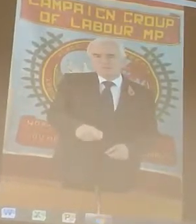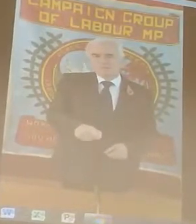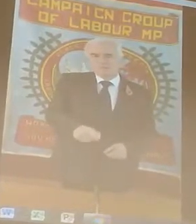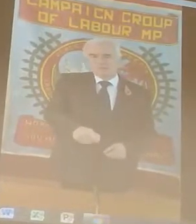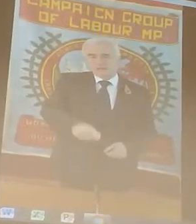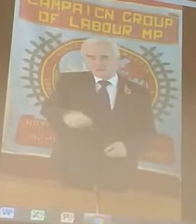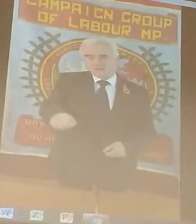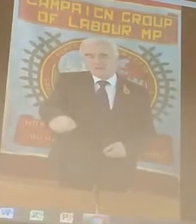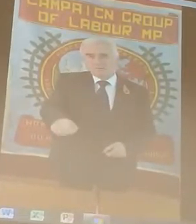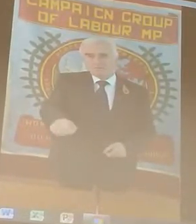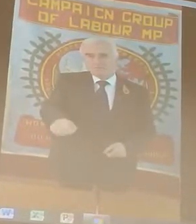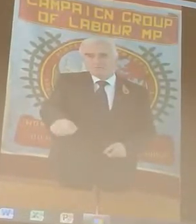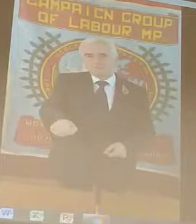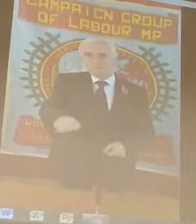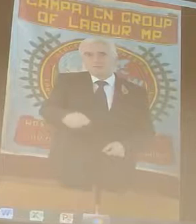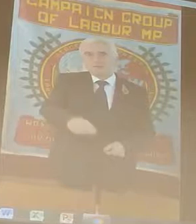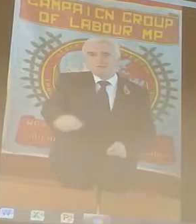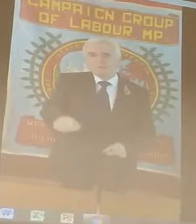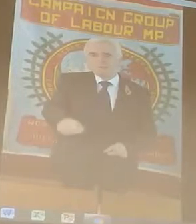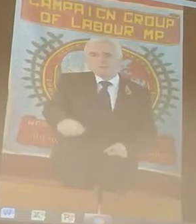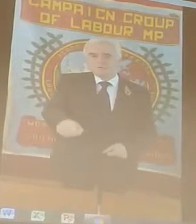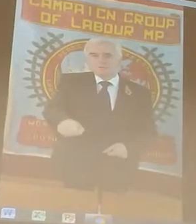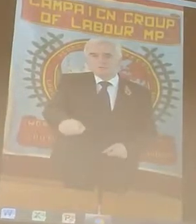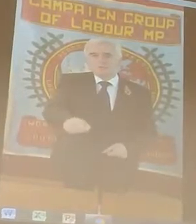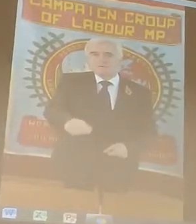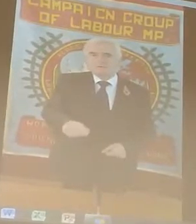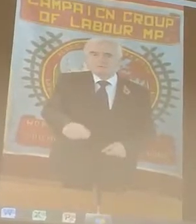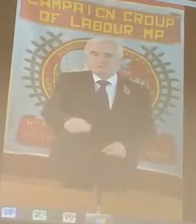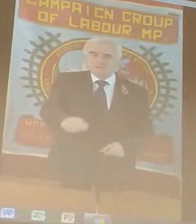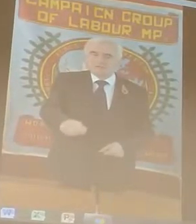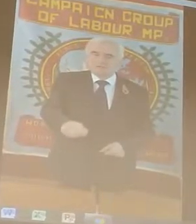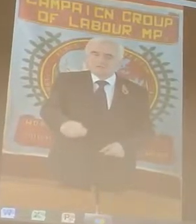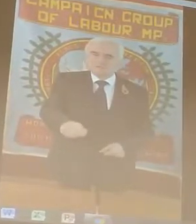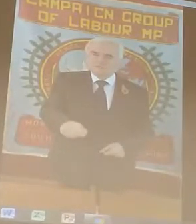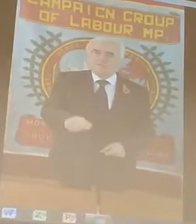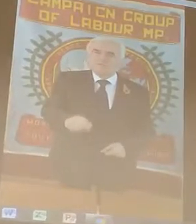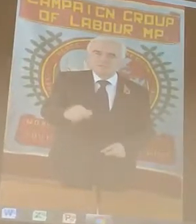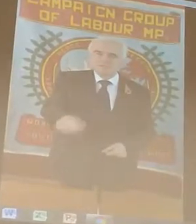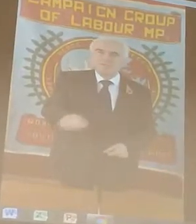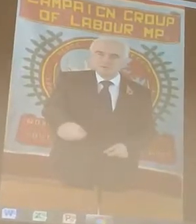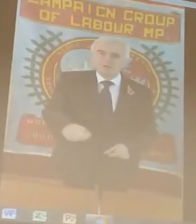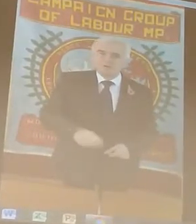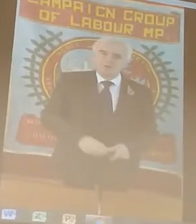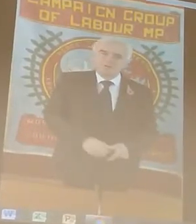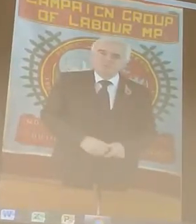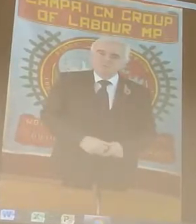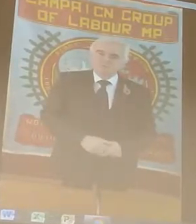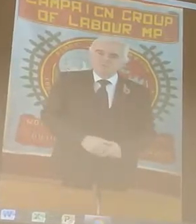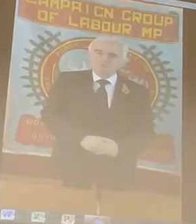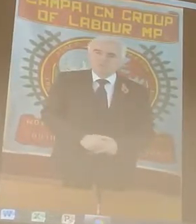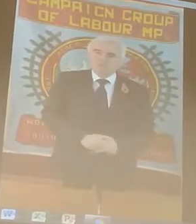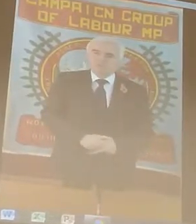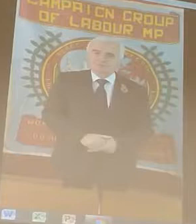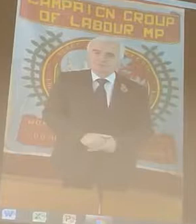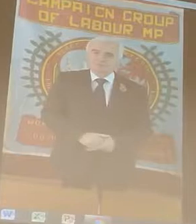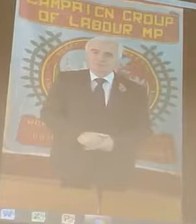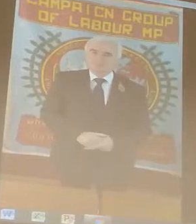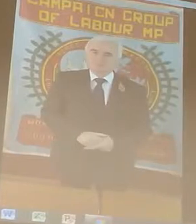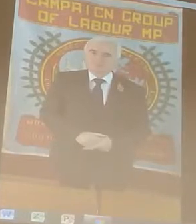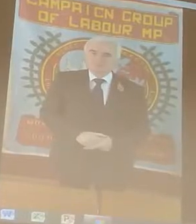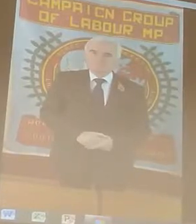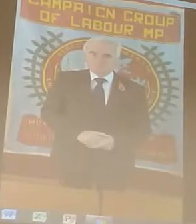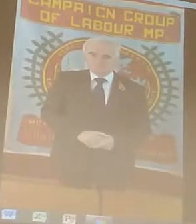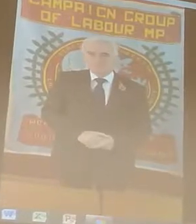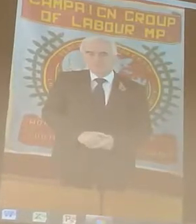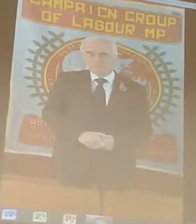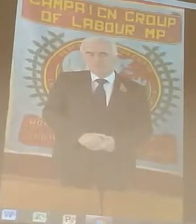do is out there so that no one should ever really say they don't know about what's happened to disabled people in this